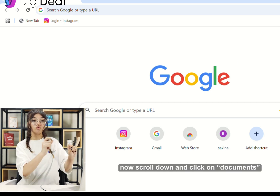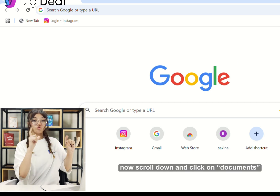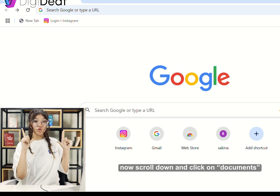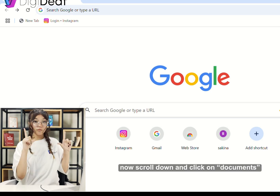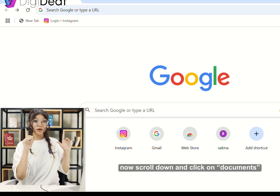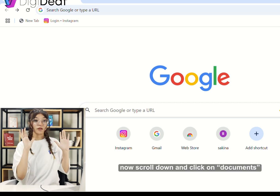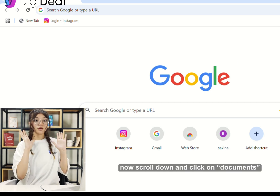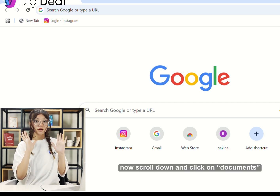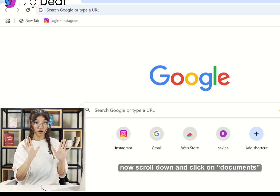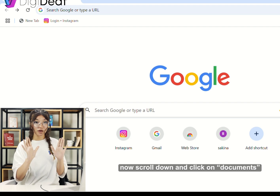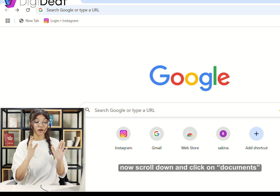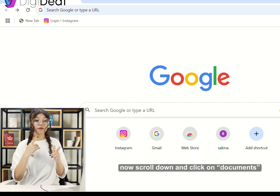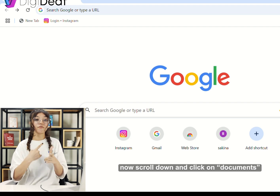Documents.